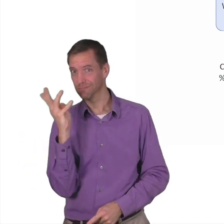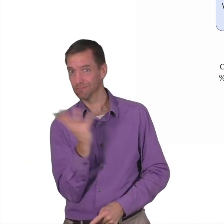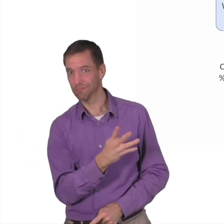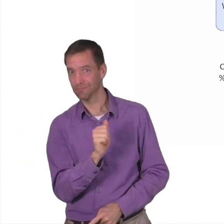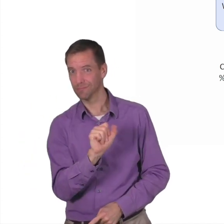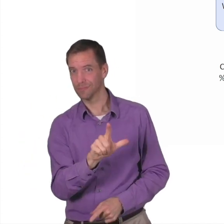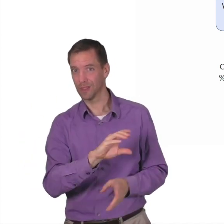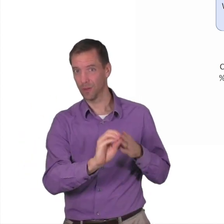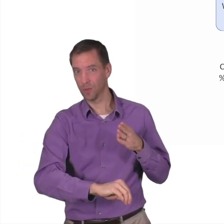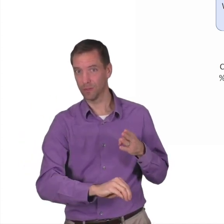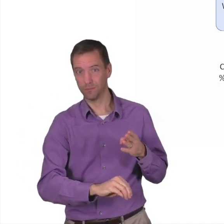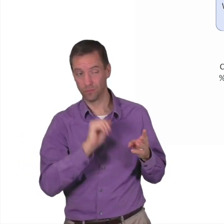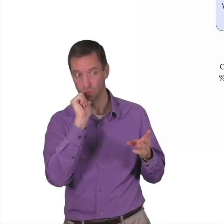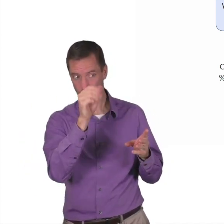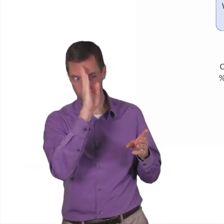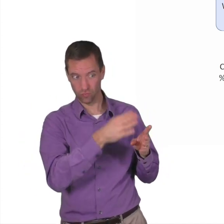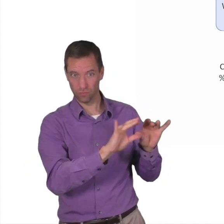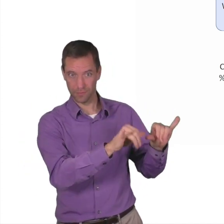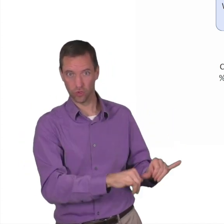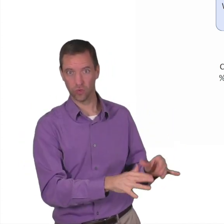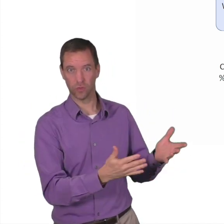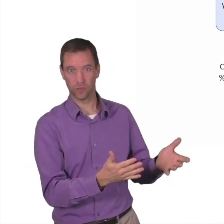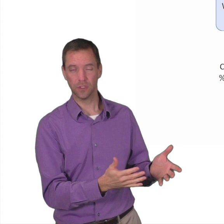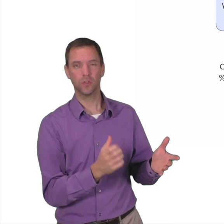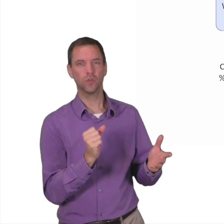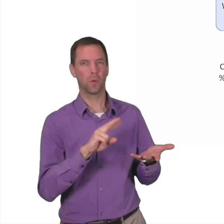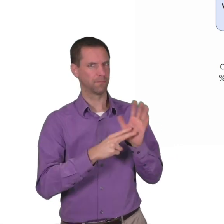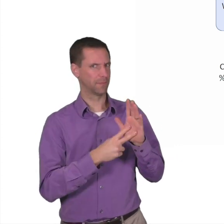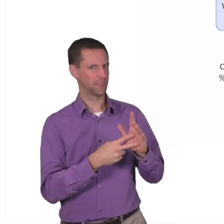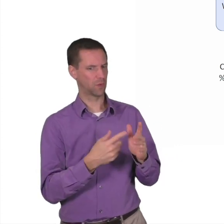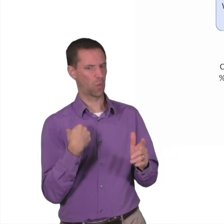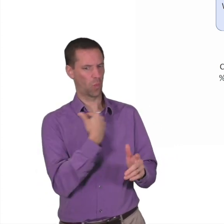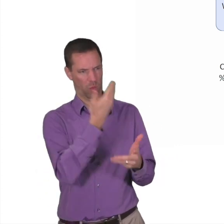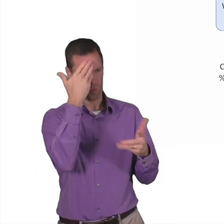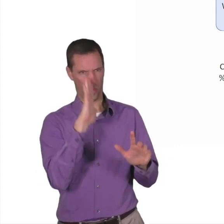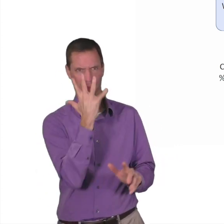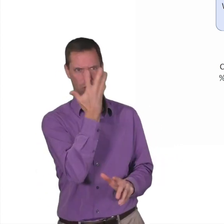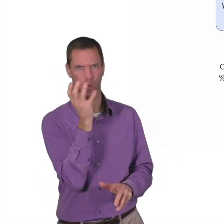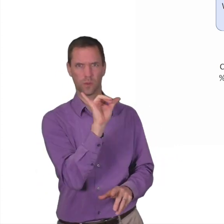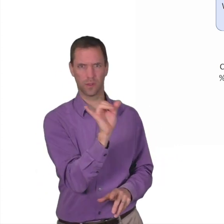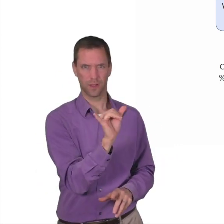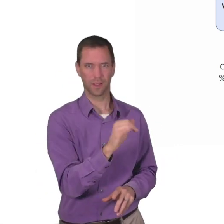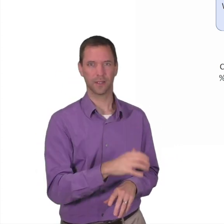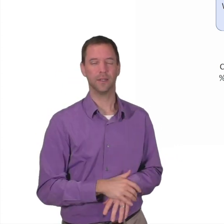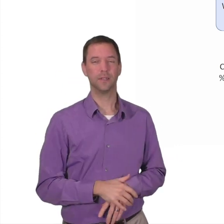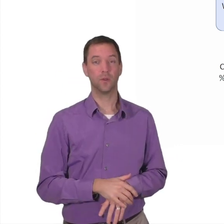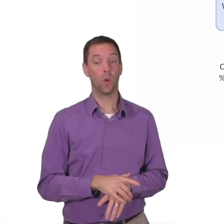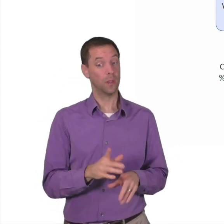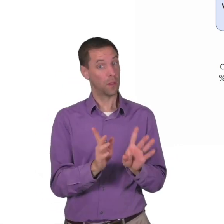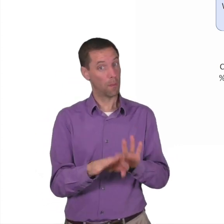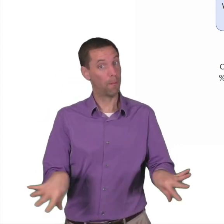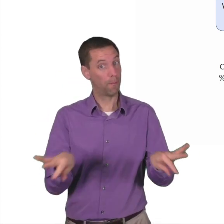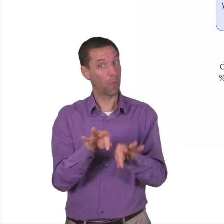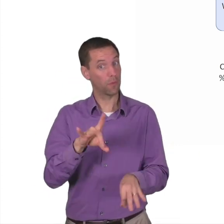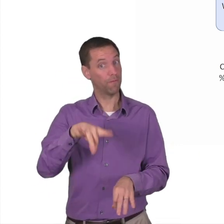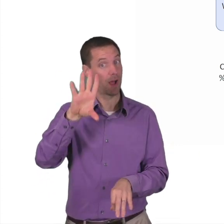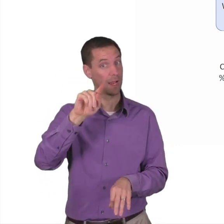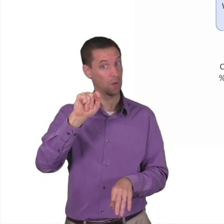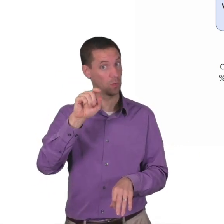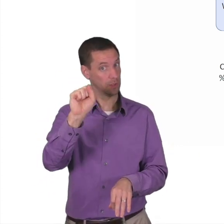most existing research studies have not paid attention to or measured ASL outcomes, and so we don't actually know what those ASL